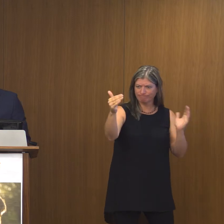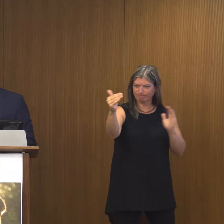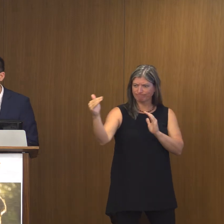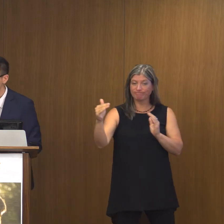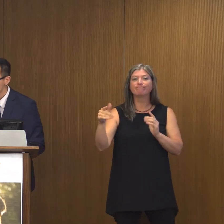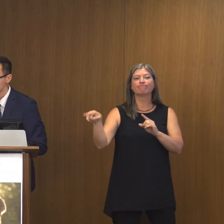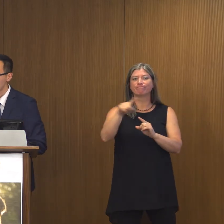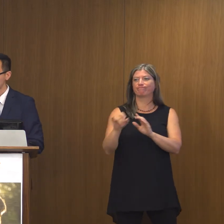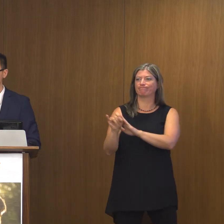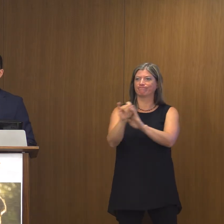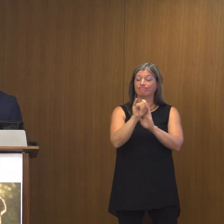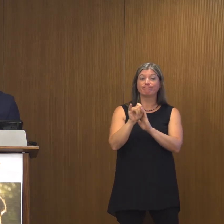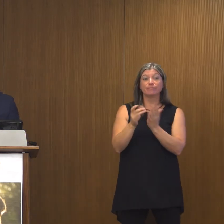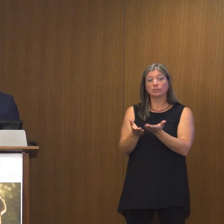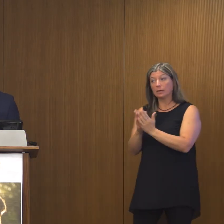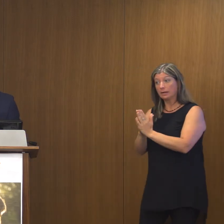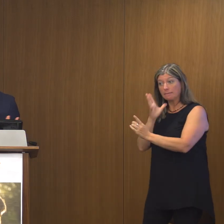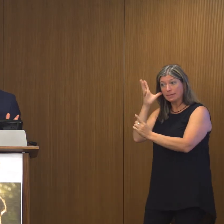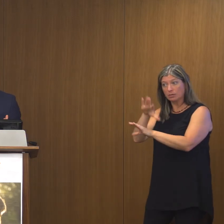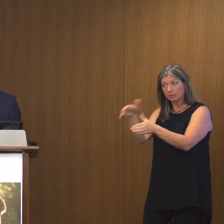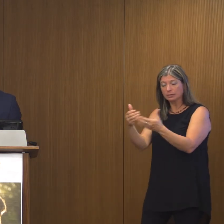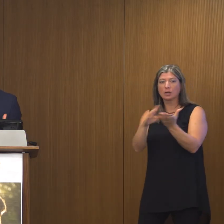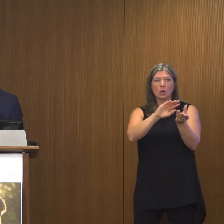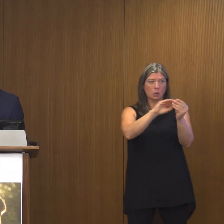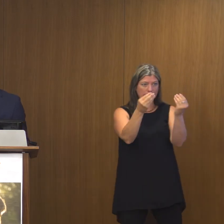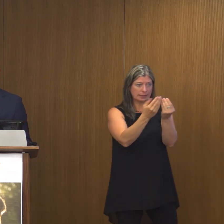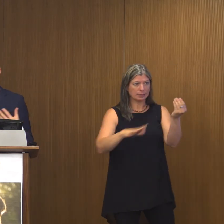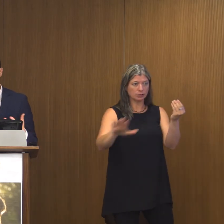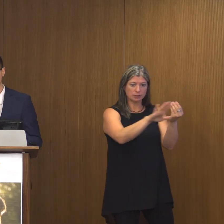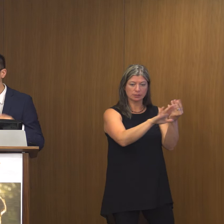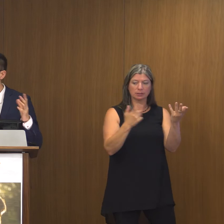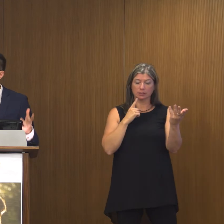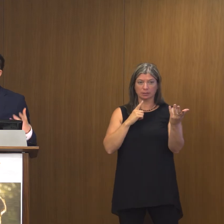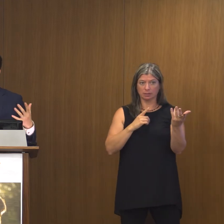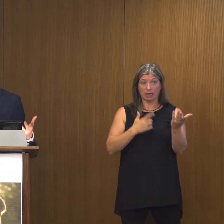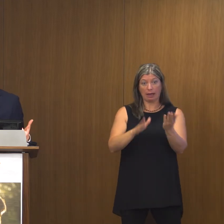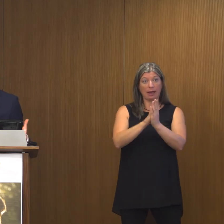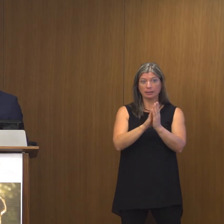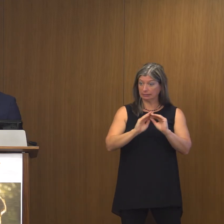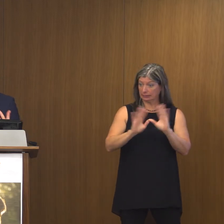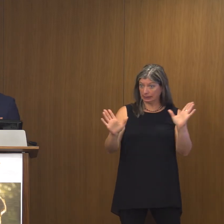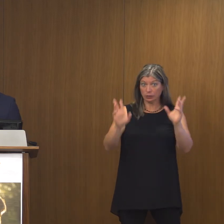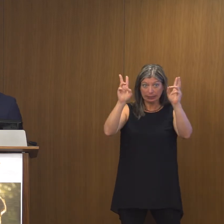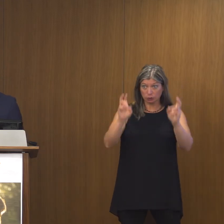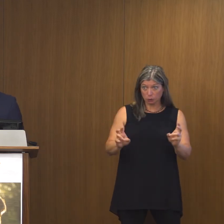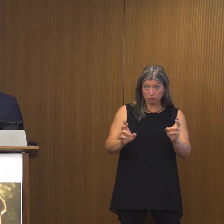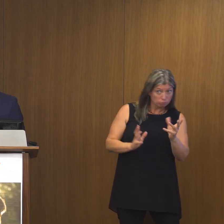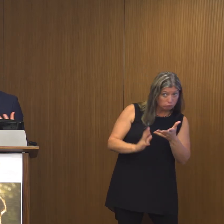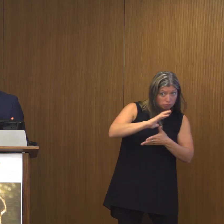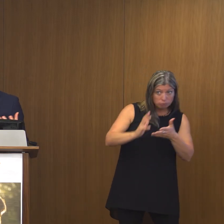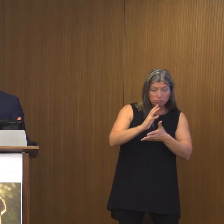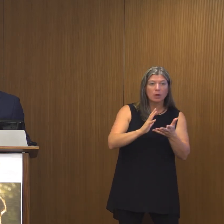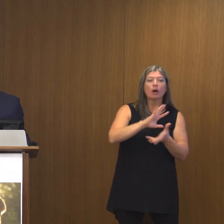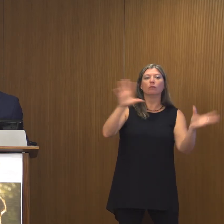we asked the parents and the organizations, is this issue a priority? So we came up with 6 issues from those themes, there's 6 of them,